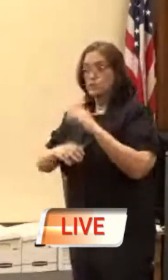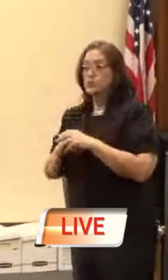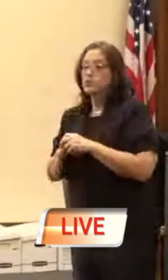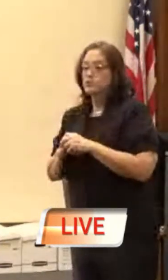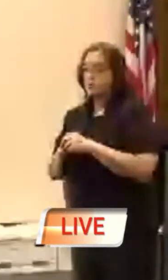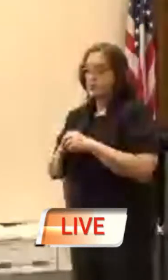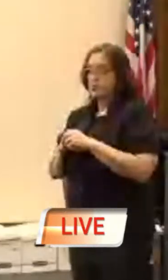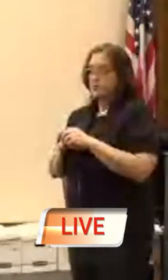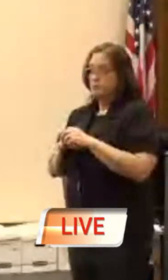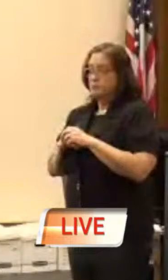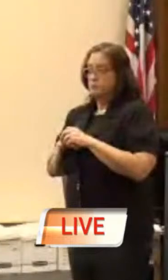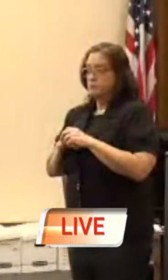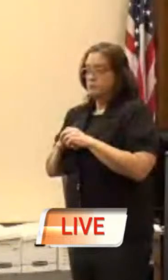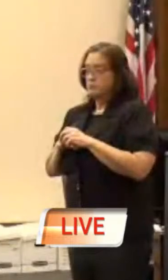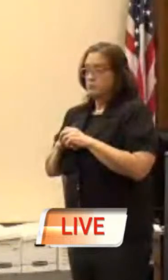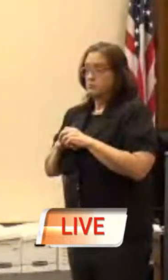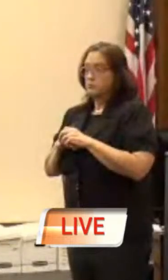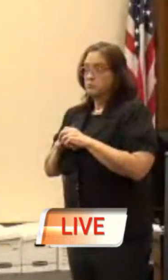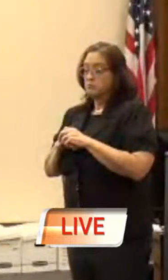Okay.